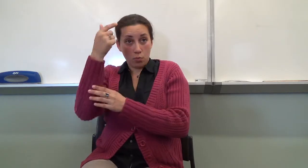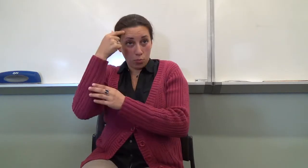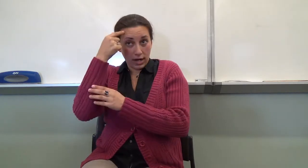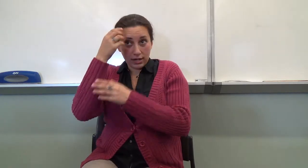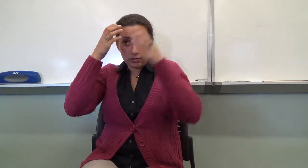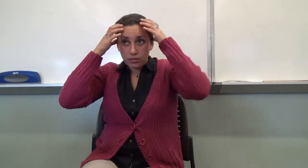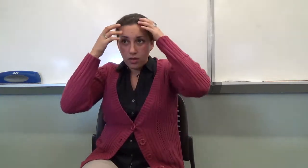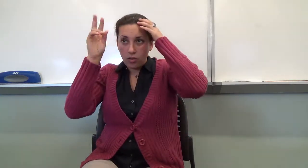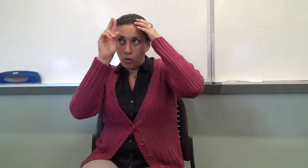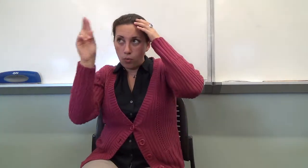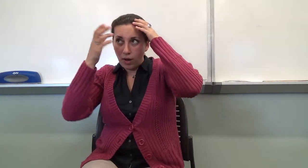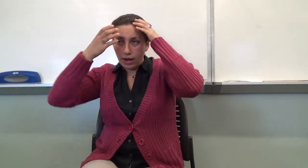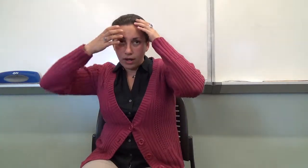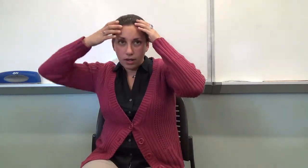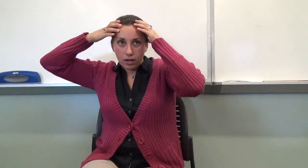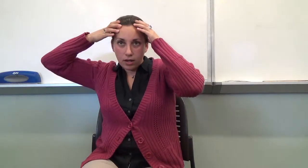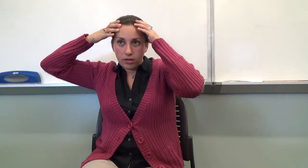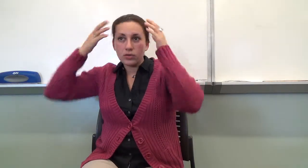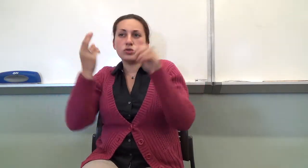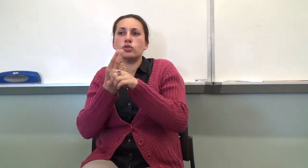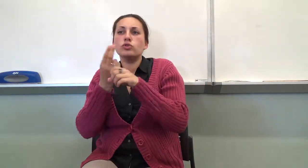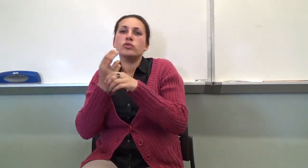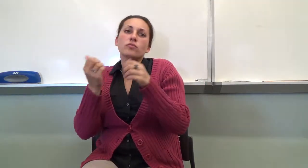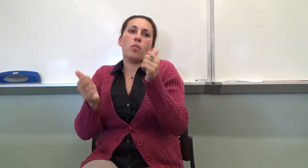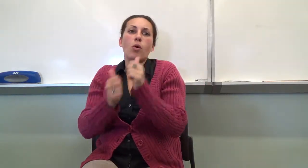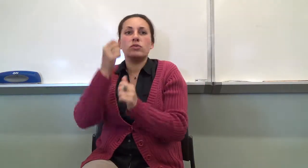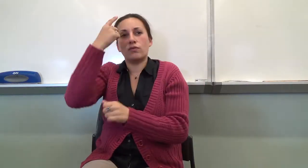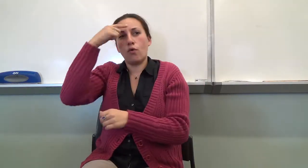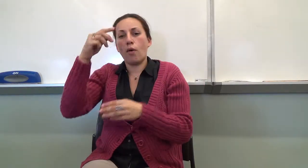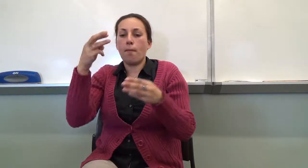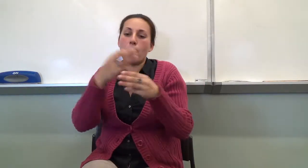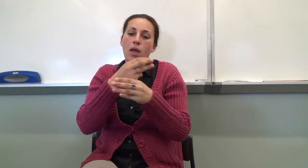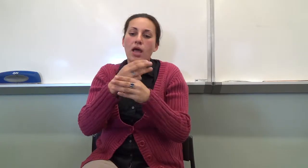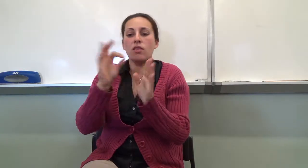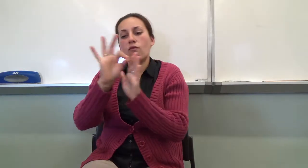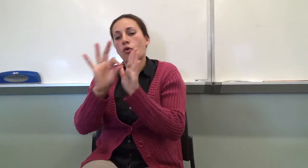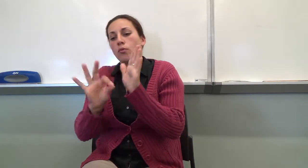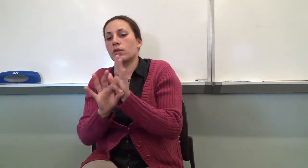as use formulas and equations to find things and so forth.